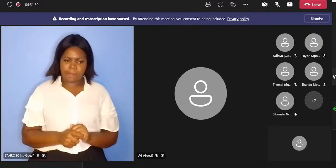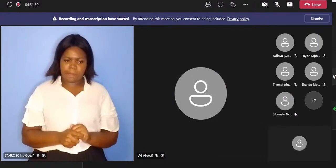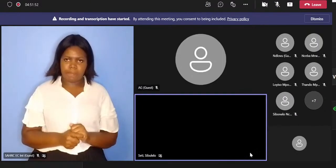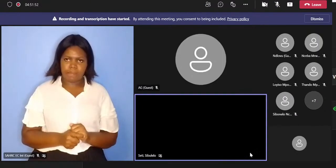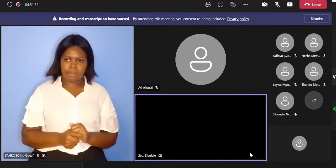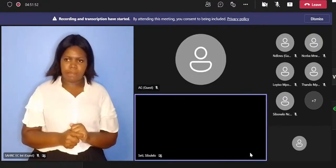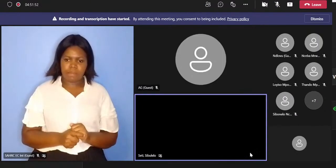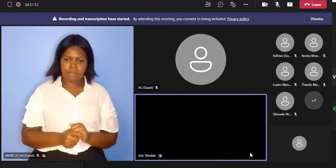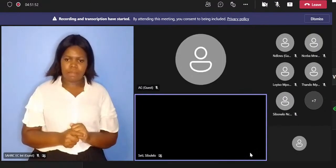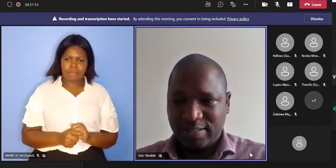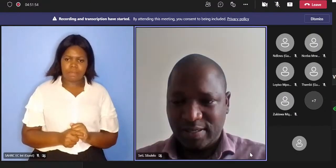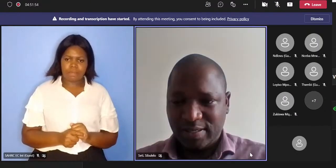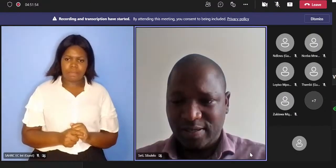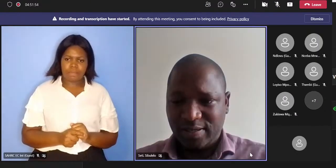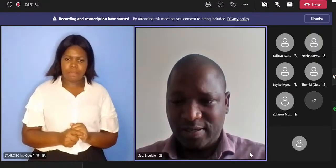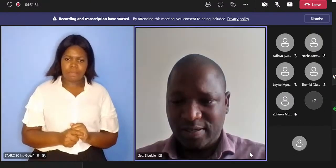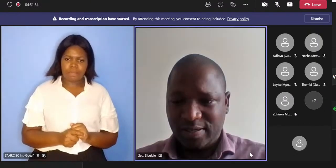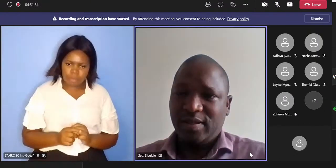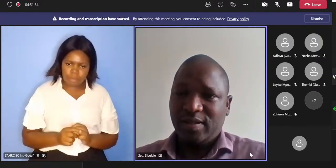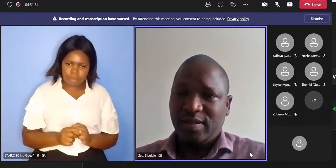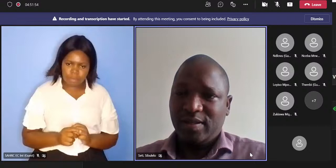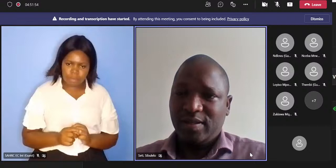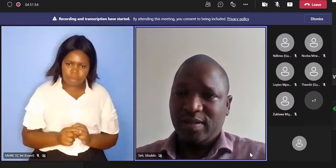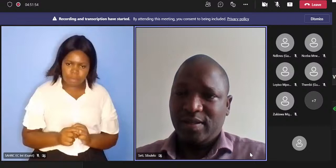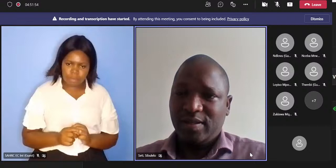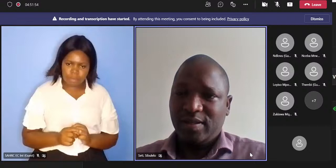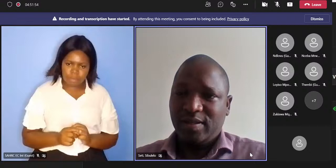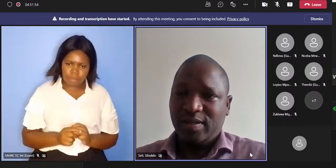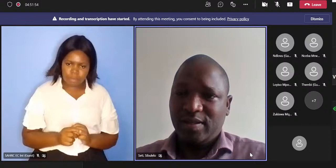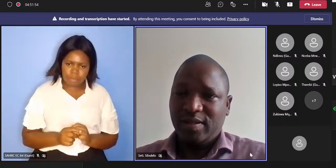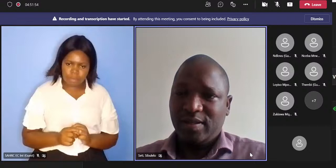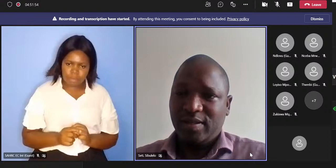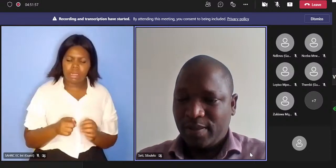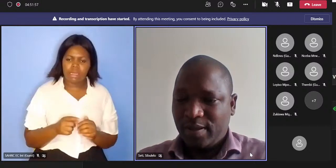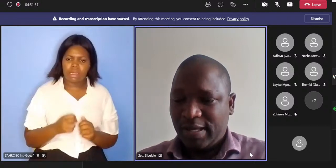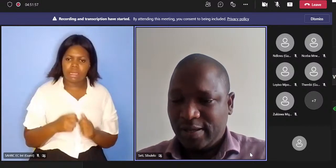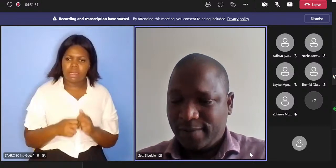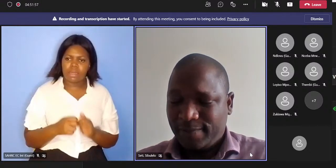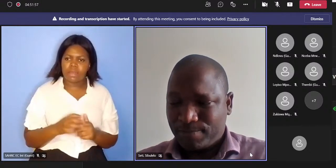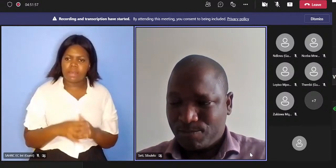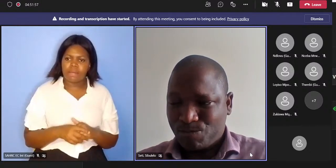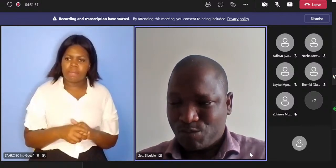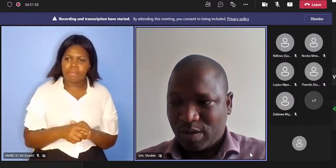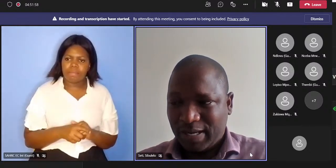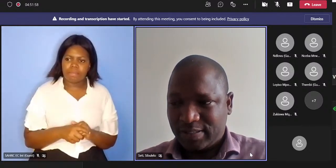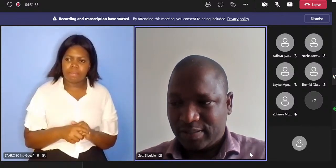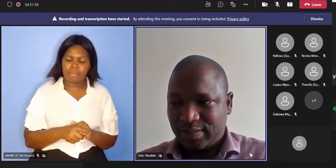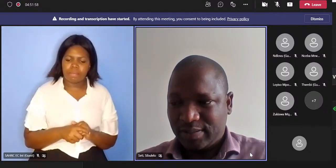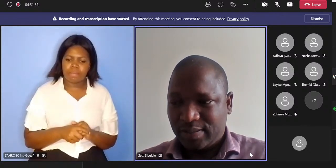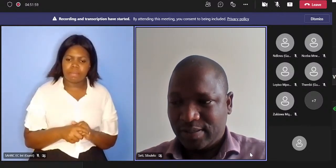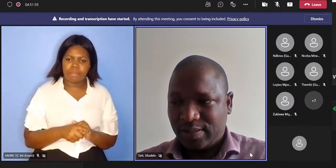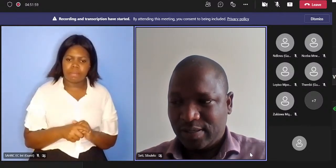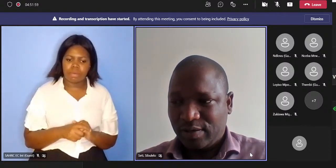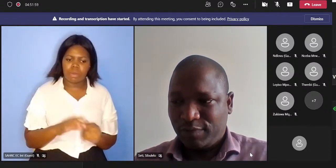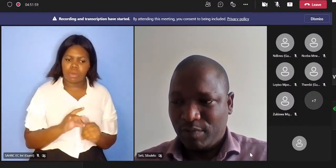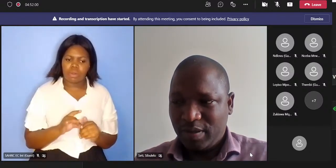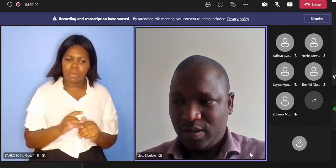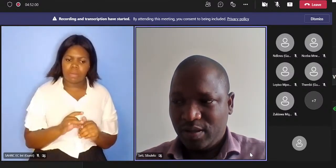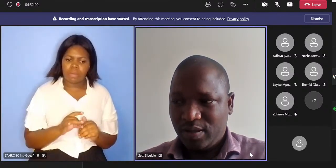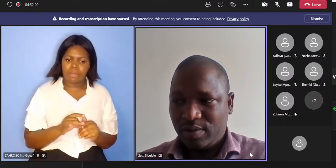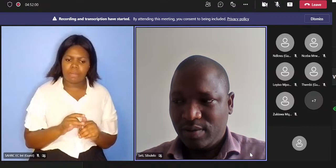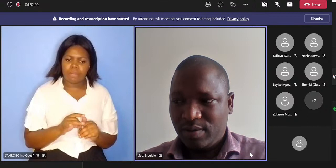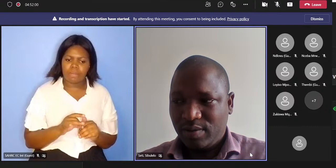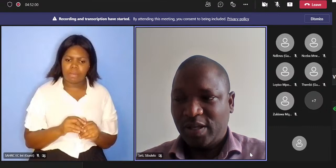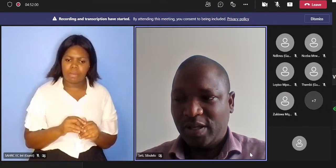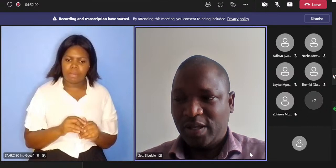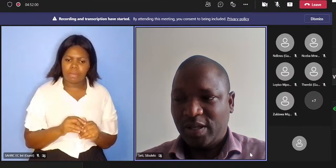It's a very complex matter. It's a very complex matter, but for